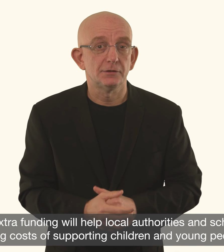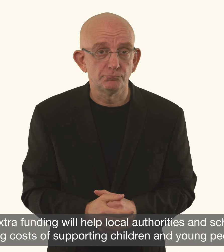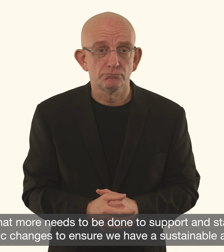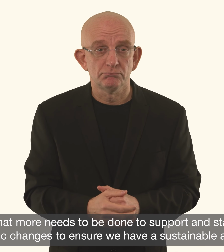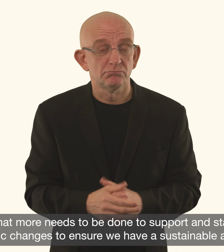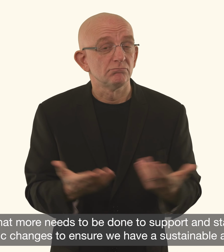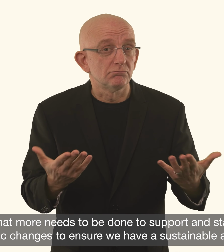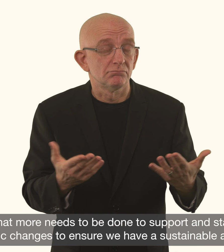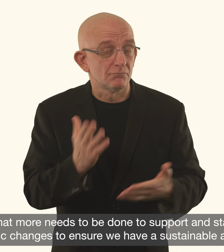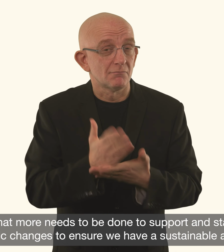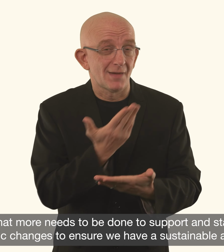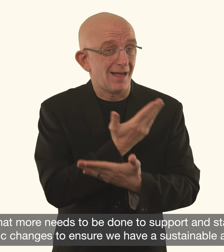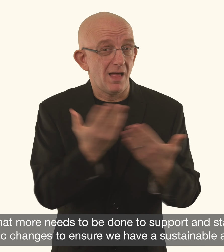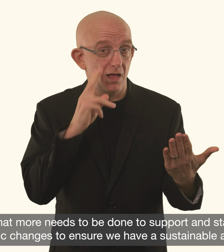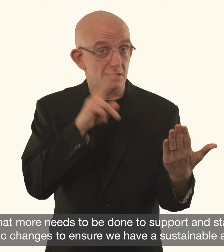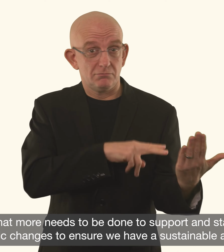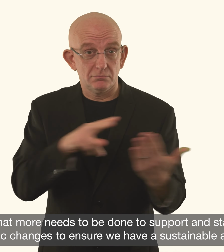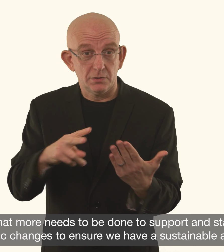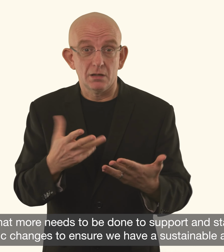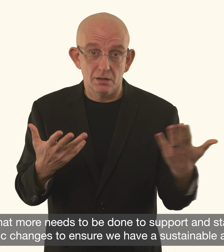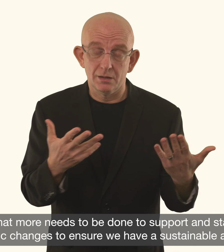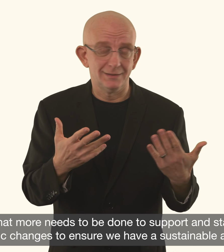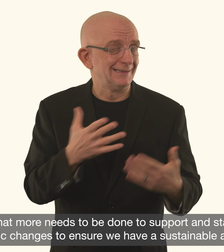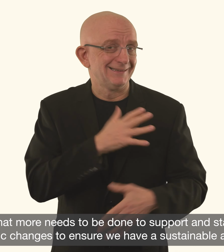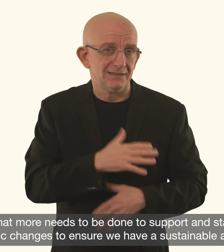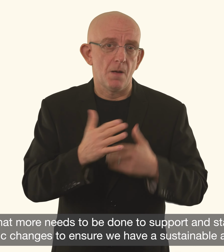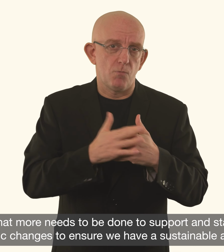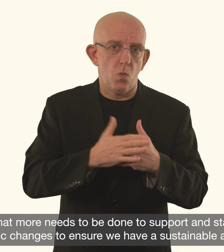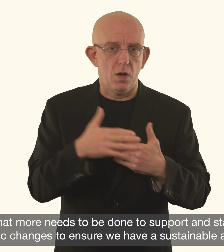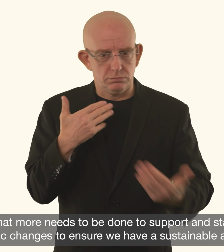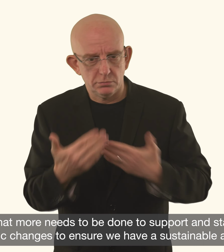It is clear though, that more needs to be done to support and stabilise the system.